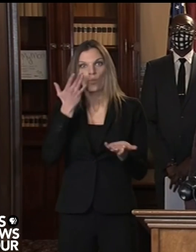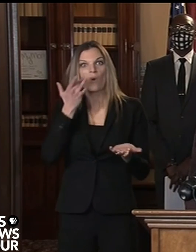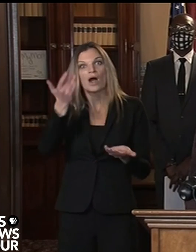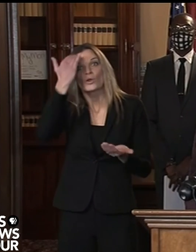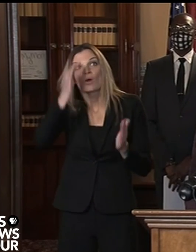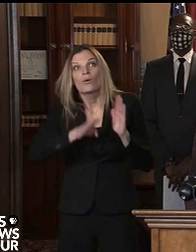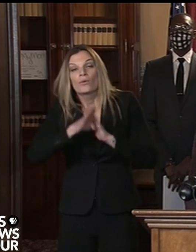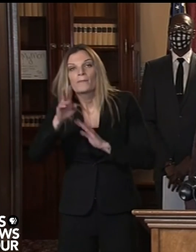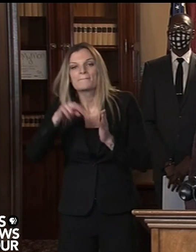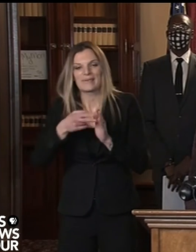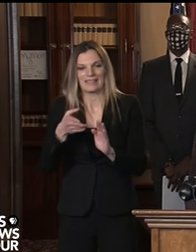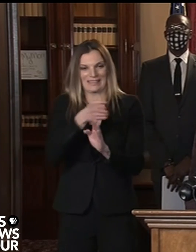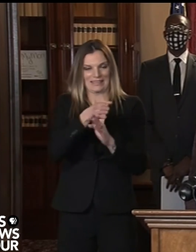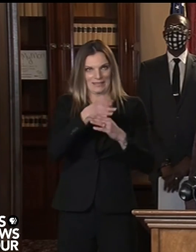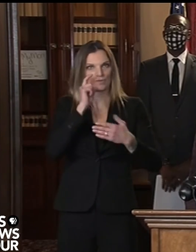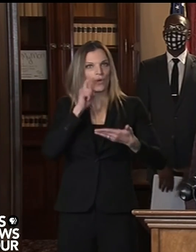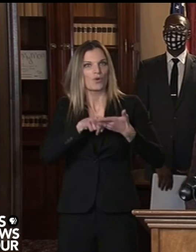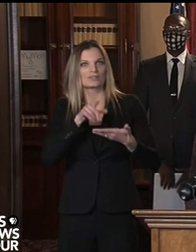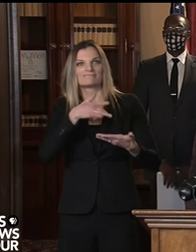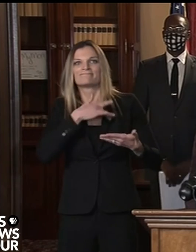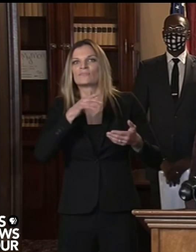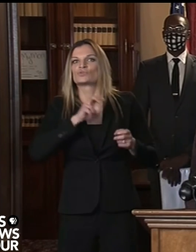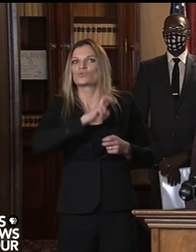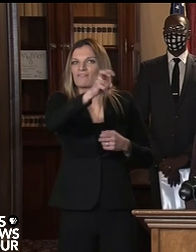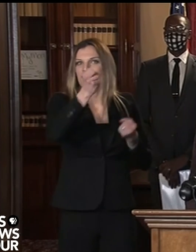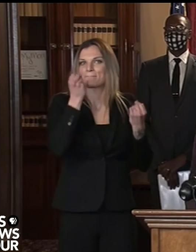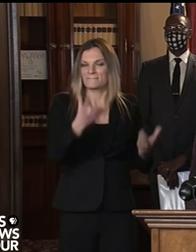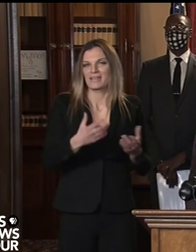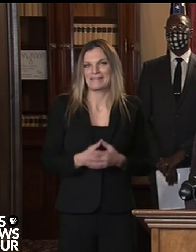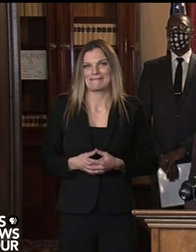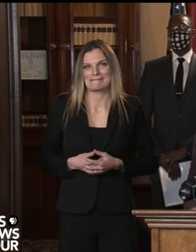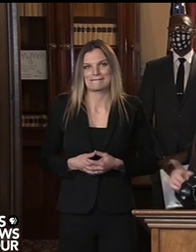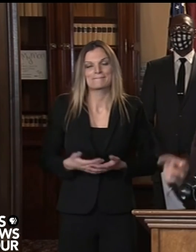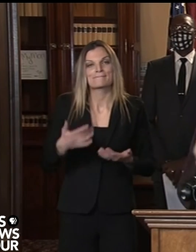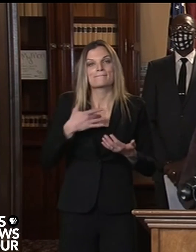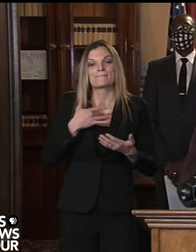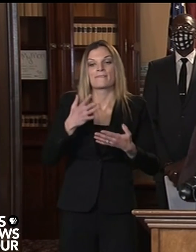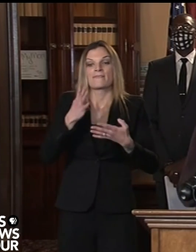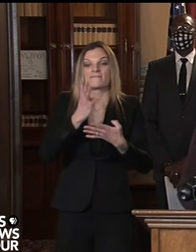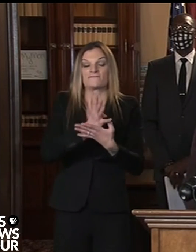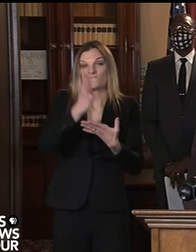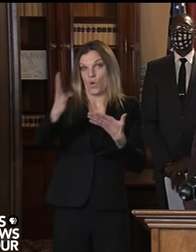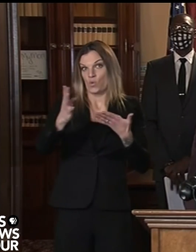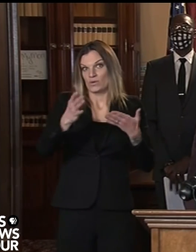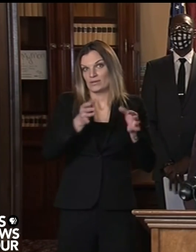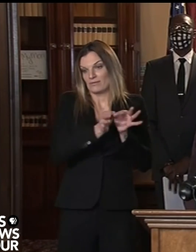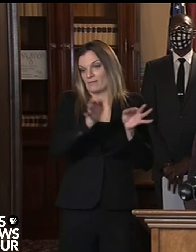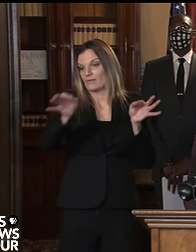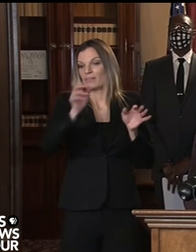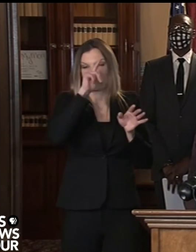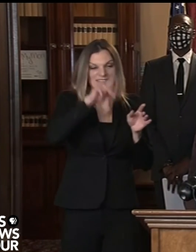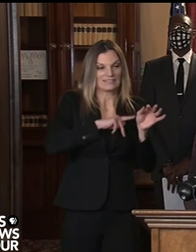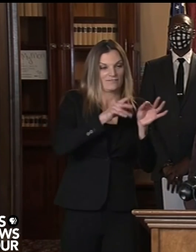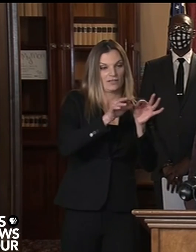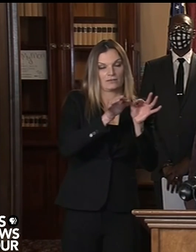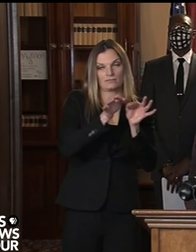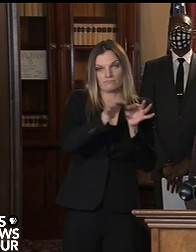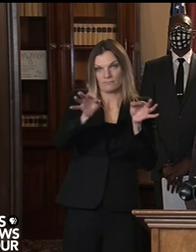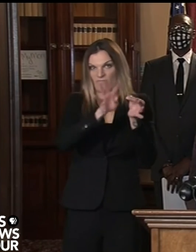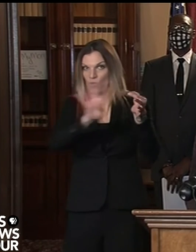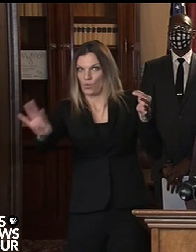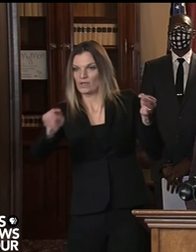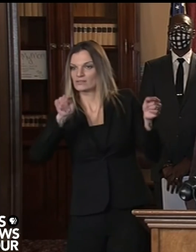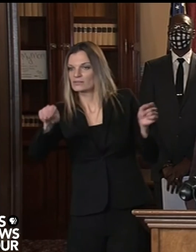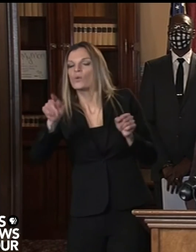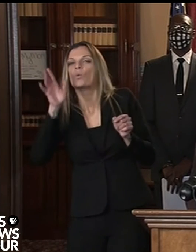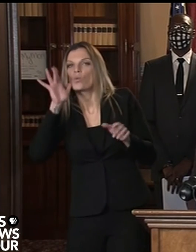Acknowledging that 4 weeks out is when you typically see the heightened hospitalizations and hospitals that are already getting close